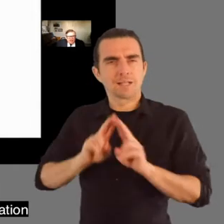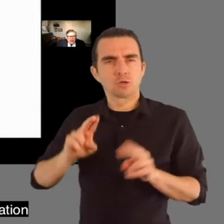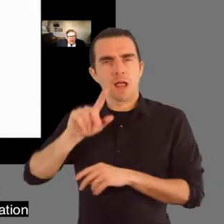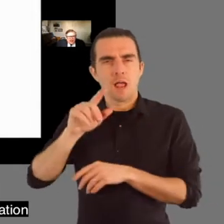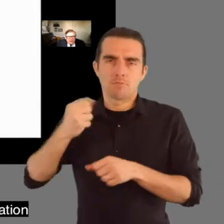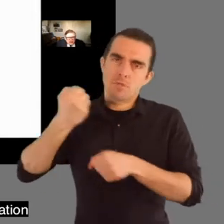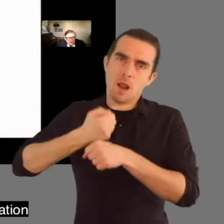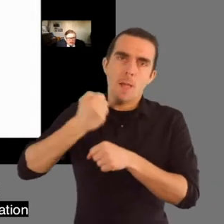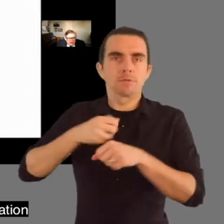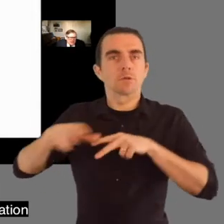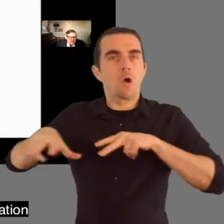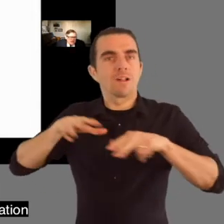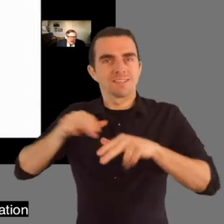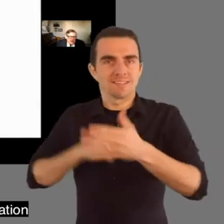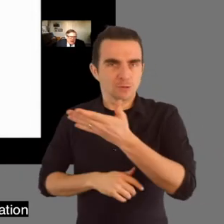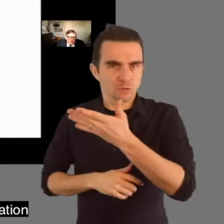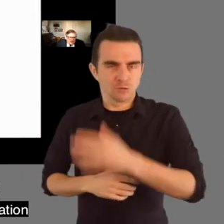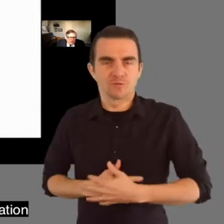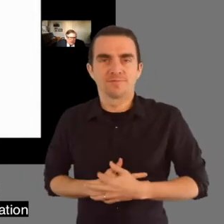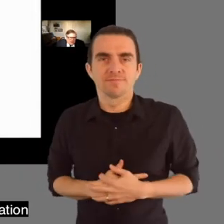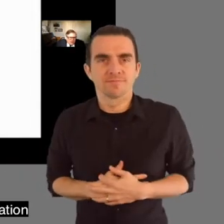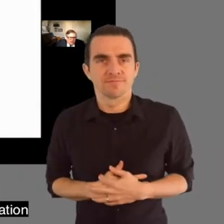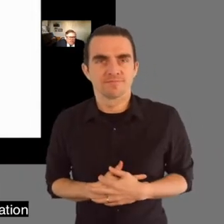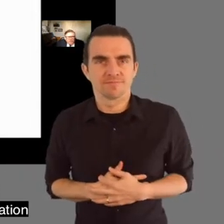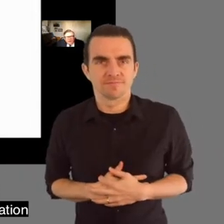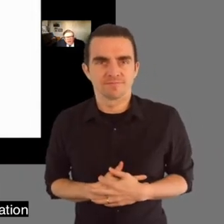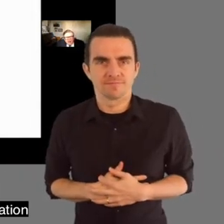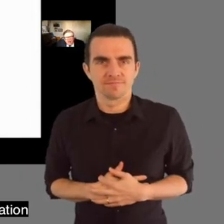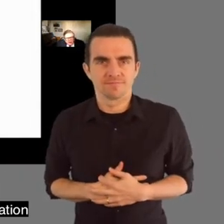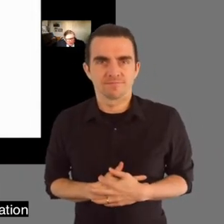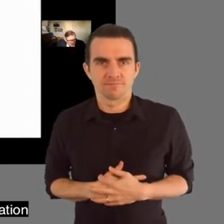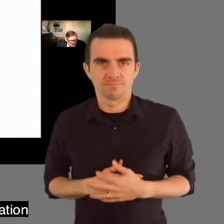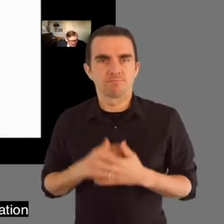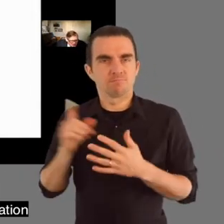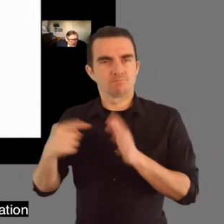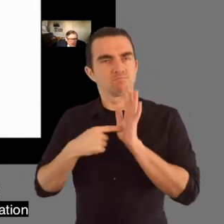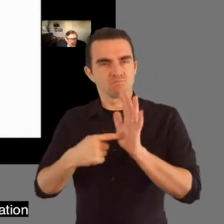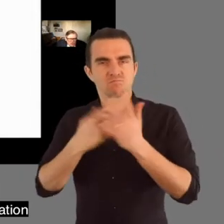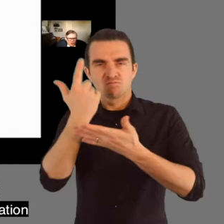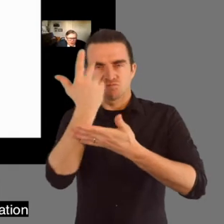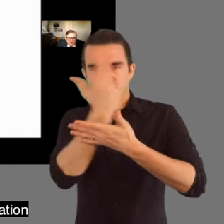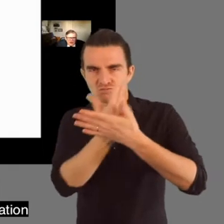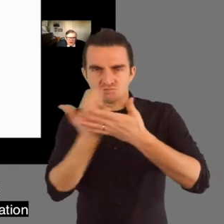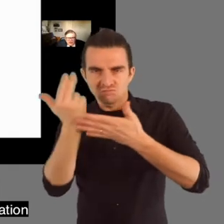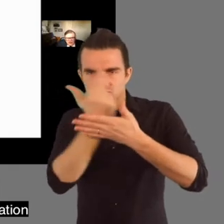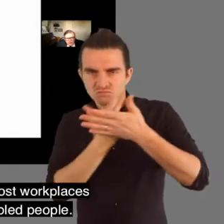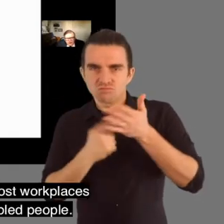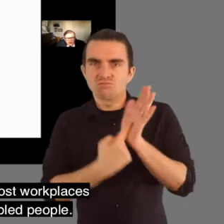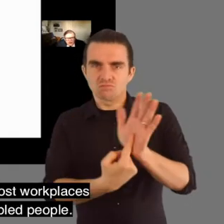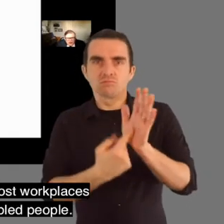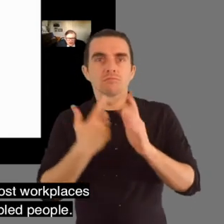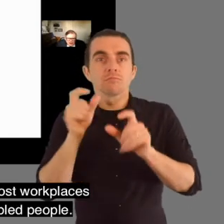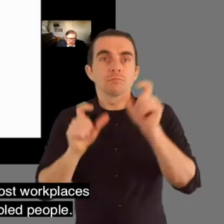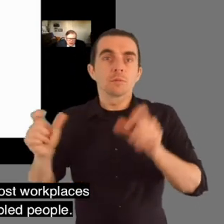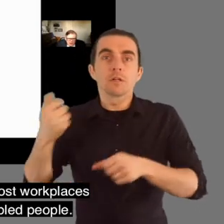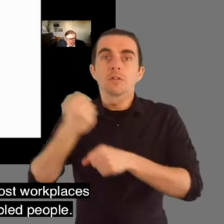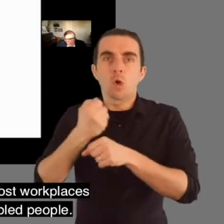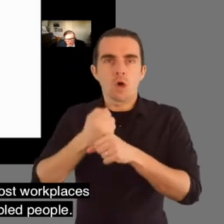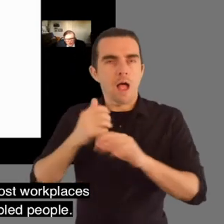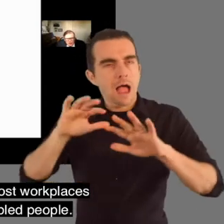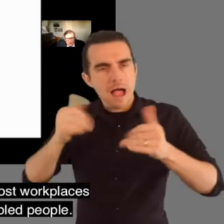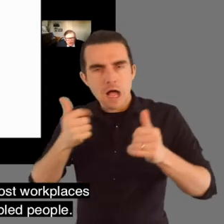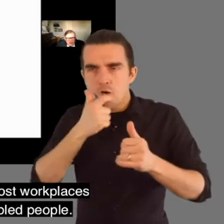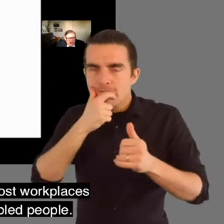Okay, so this is a little film from the International Labour Organization, which is a